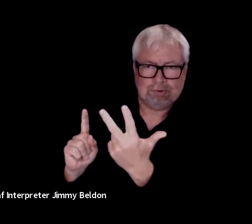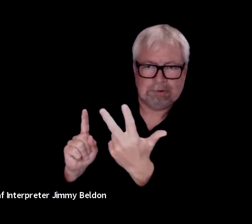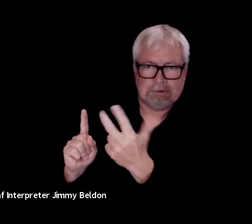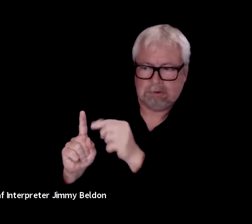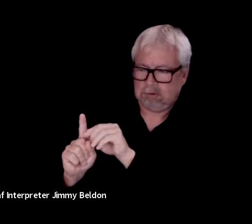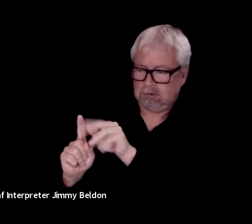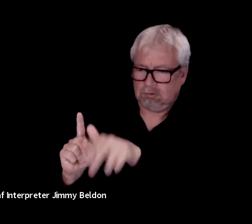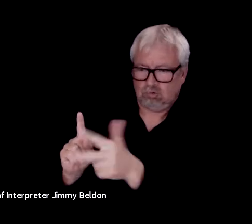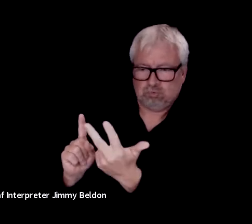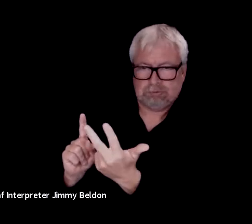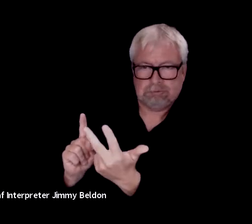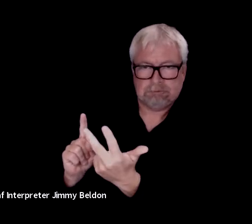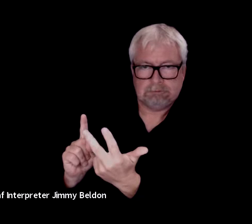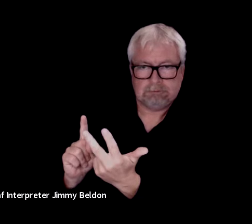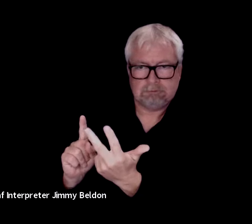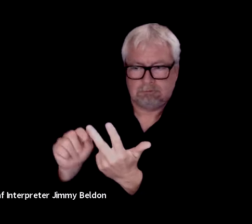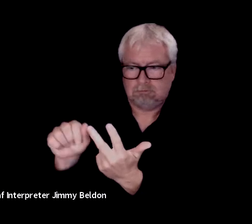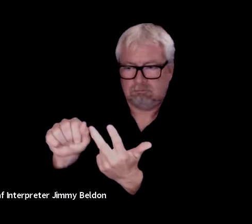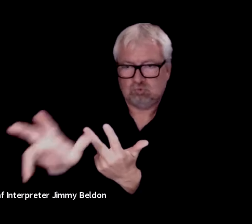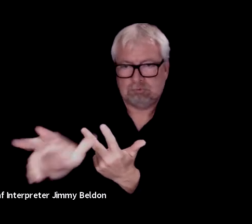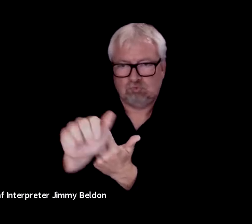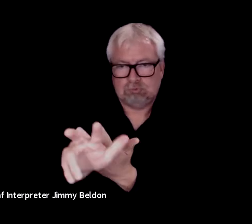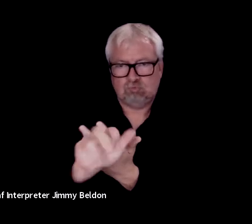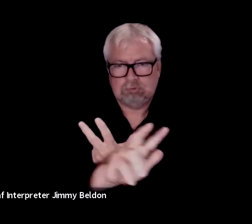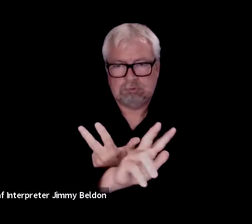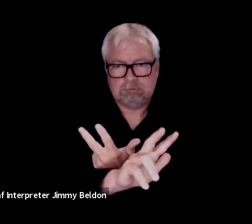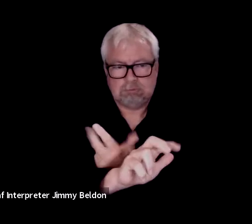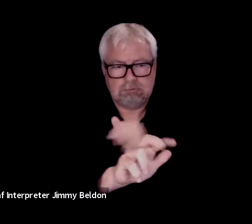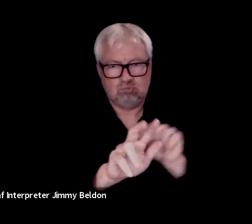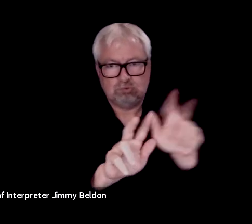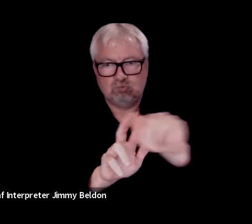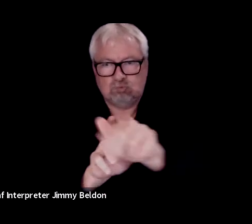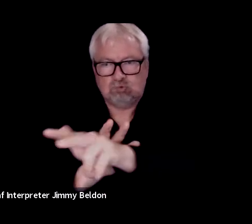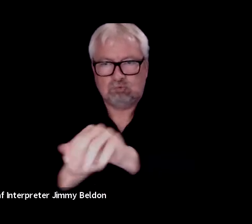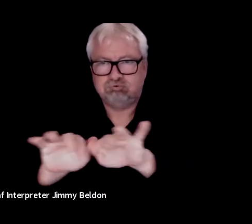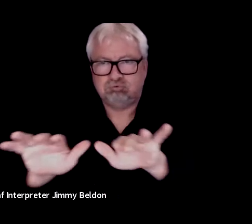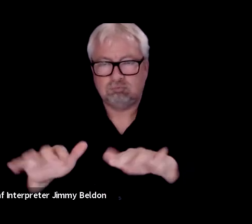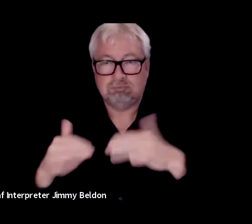infects 7 others, and on it goes. So you can see how that math works.